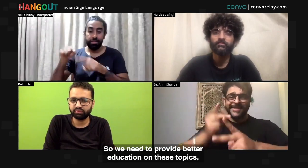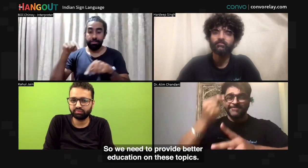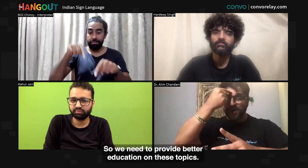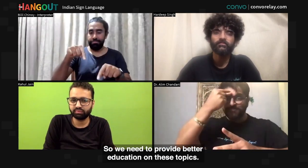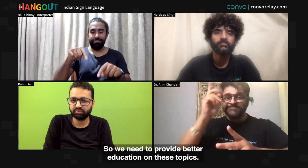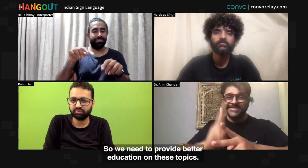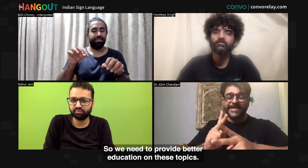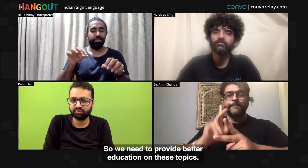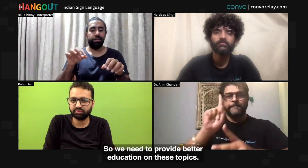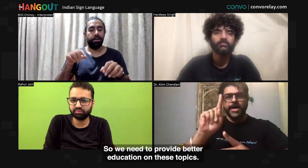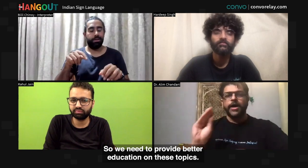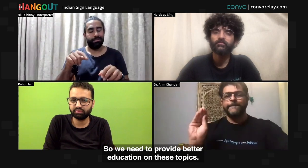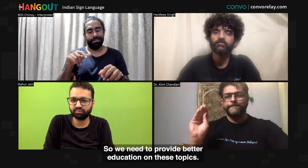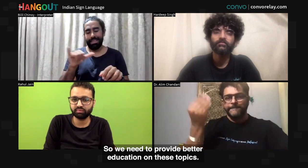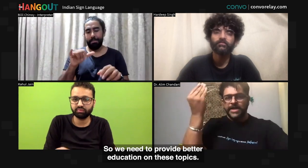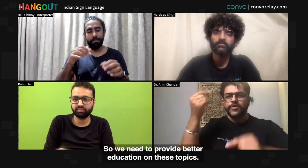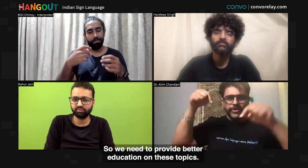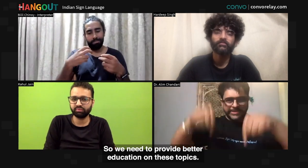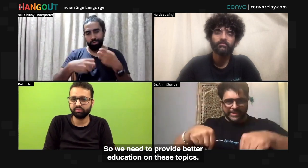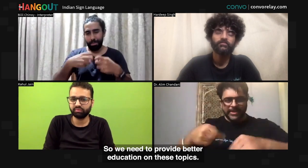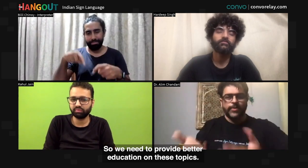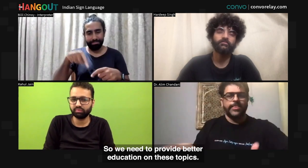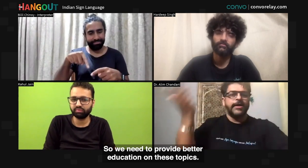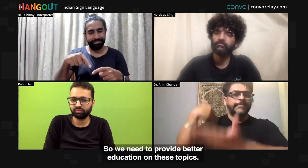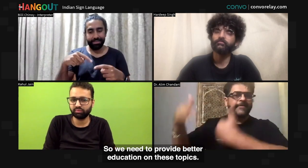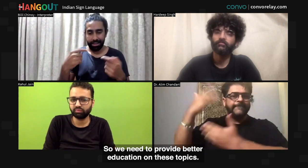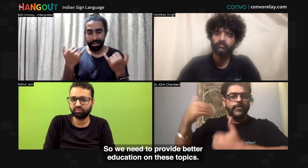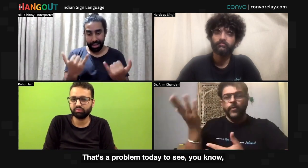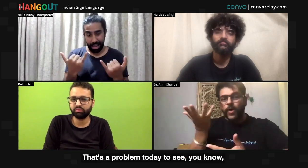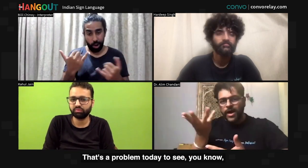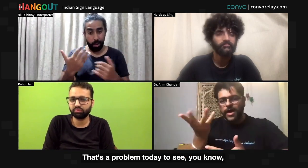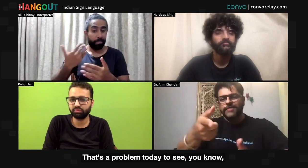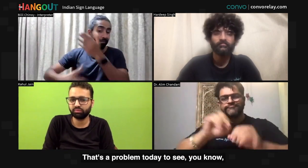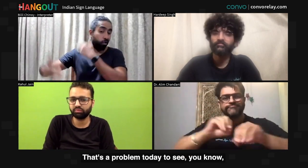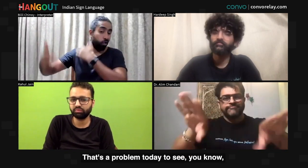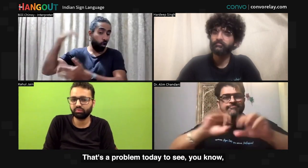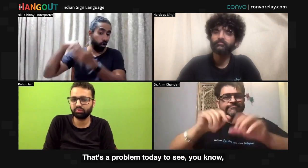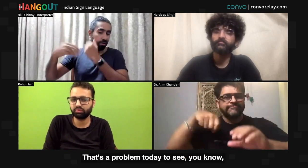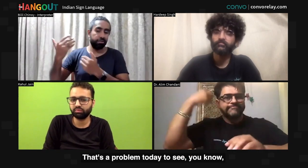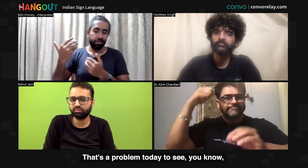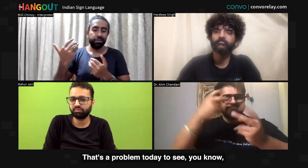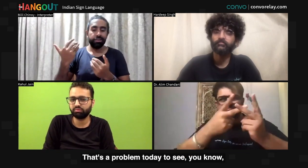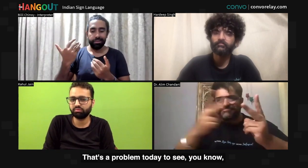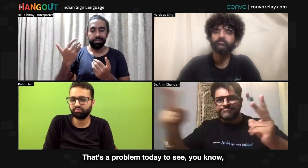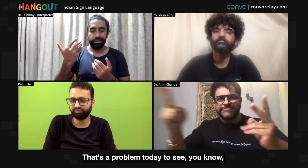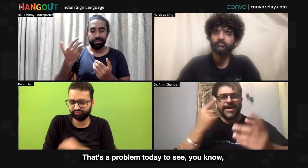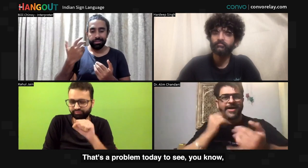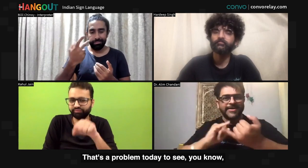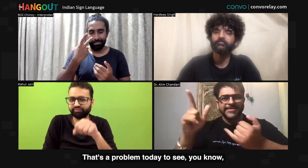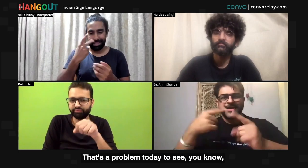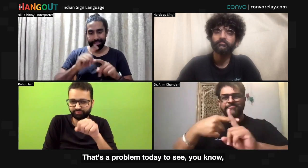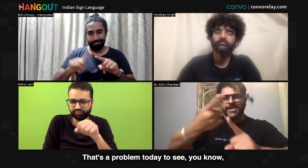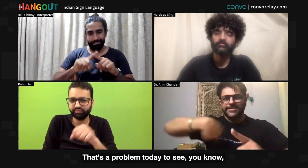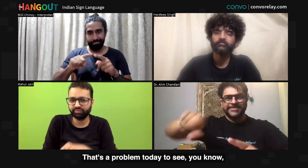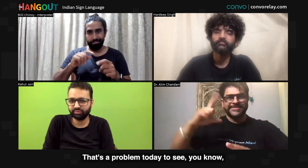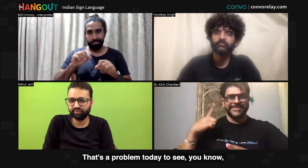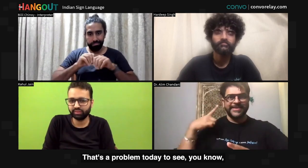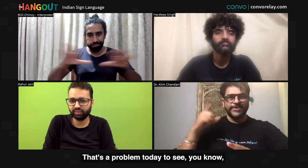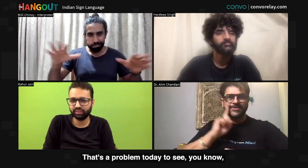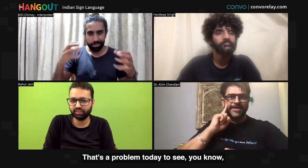need to provide better education on these topics. That's a problem, um, today, um, to see, you know,